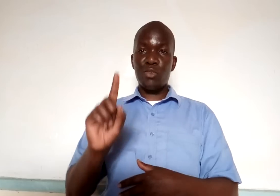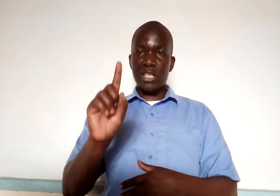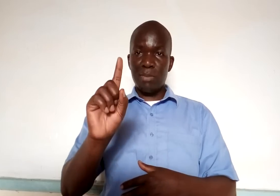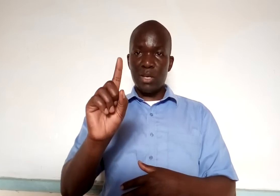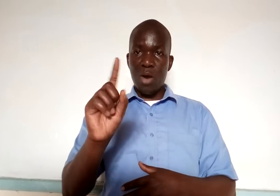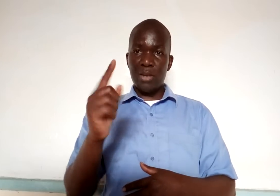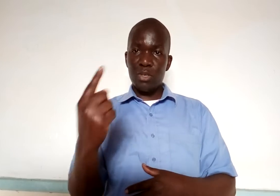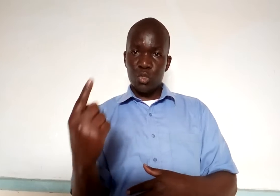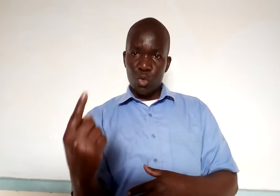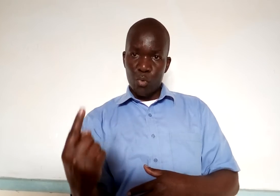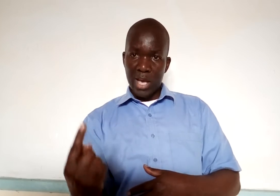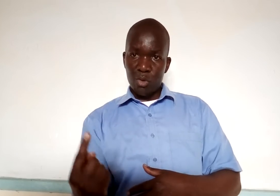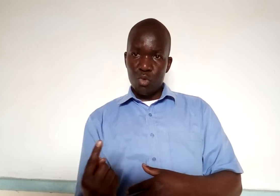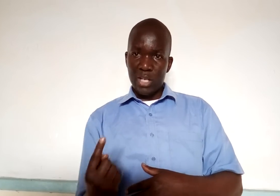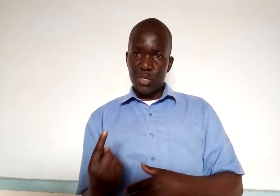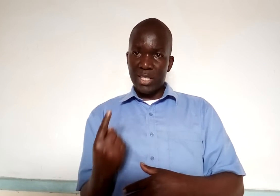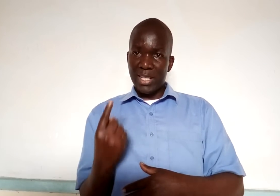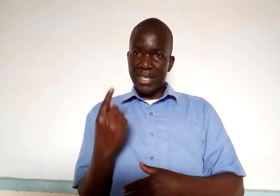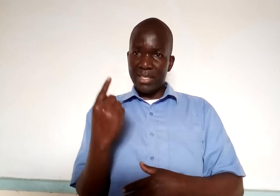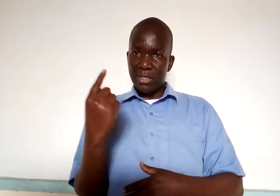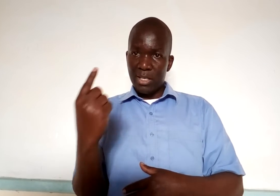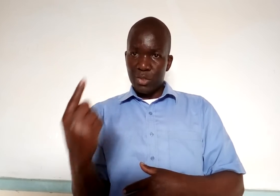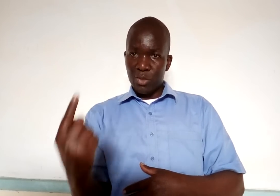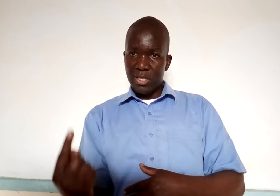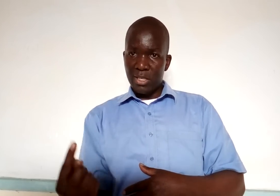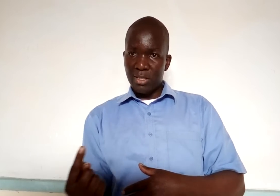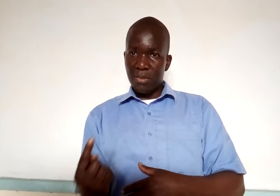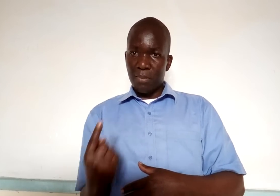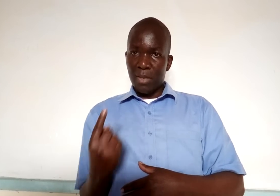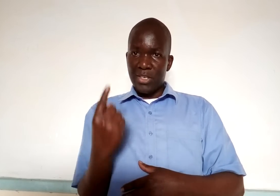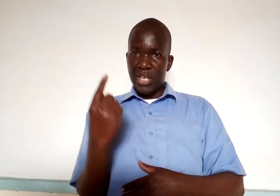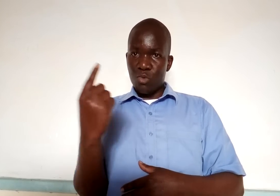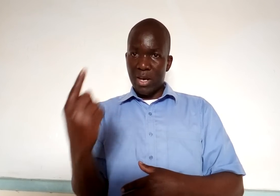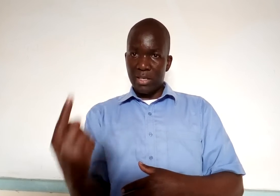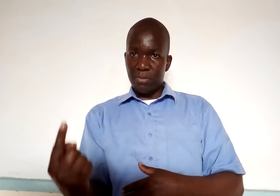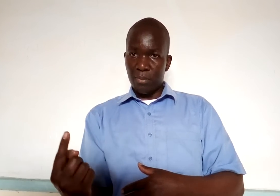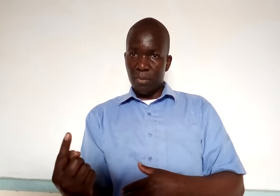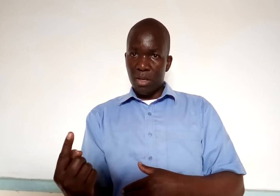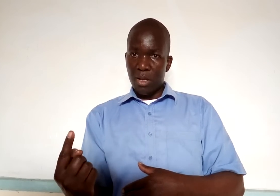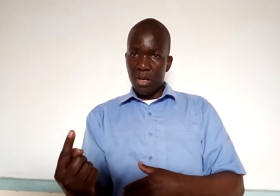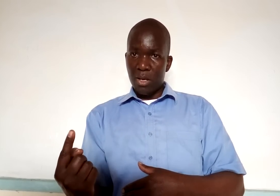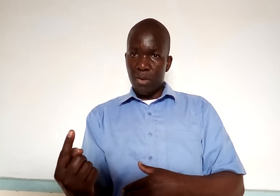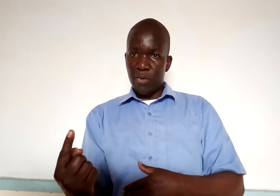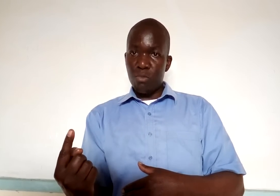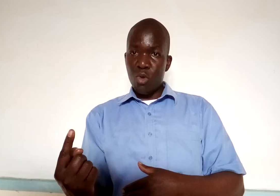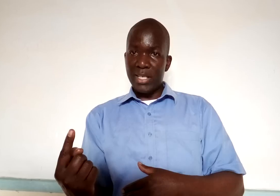just make 1. So we are going to articulate like this. So this is January. February